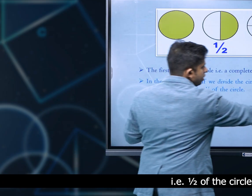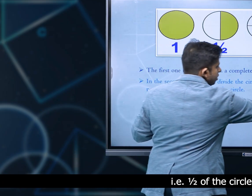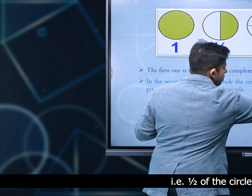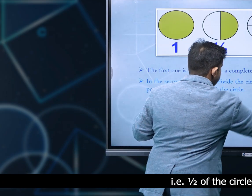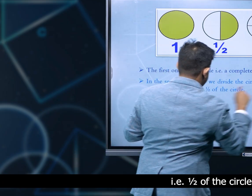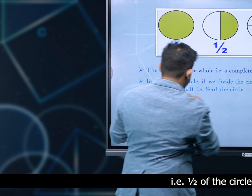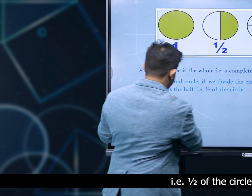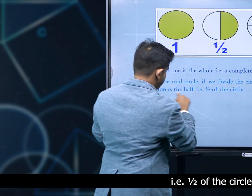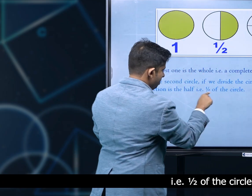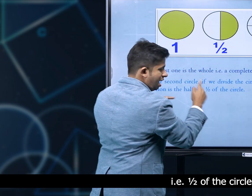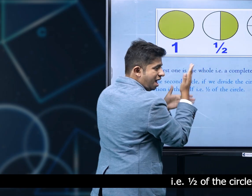of the circle.